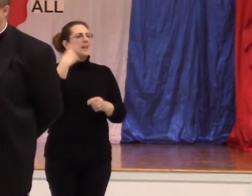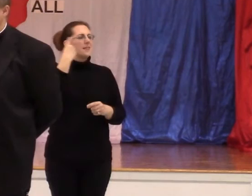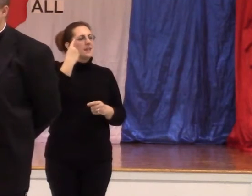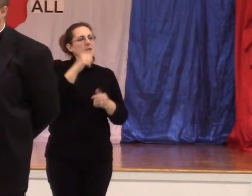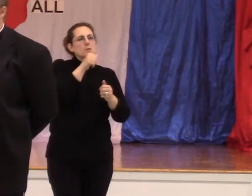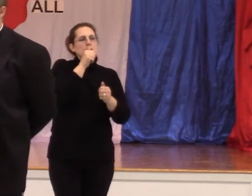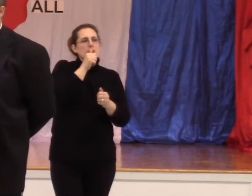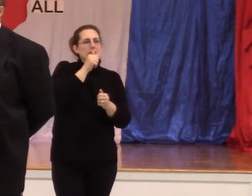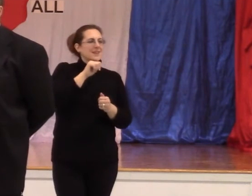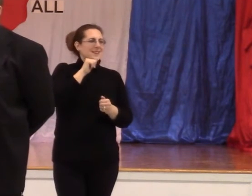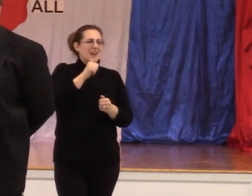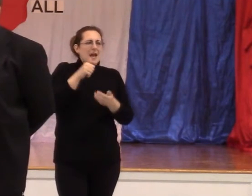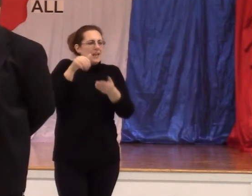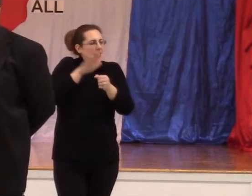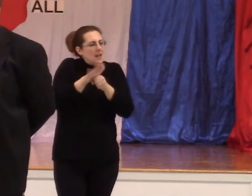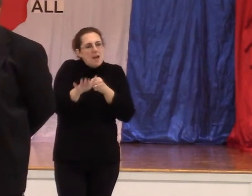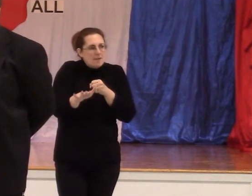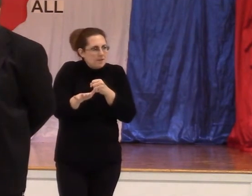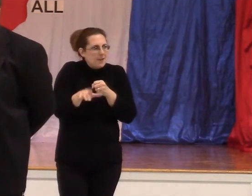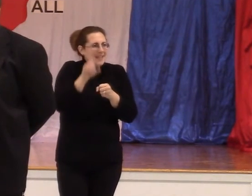not far enough.